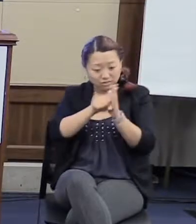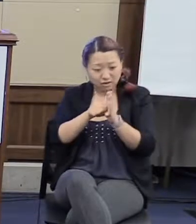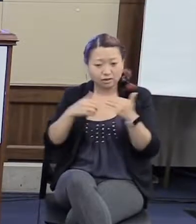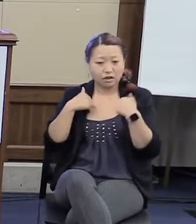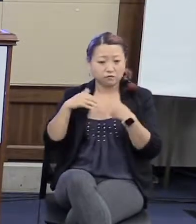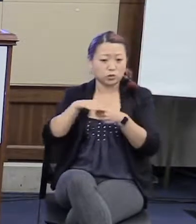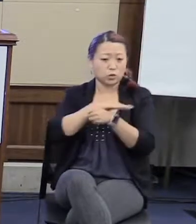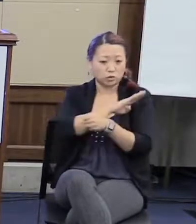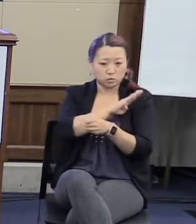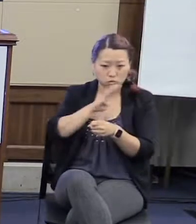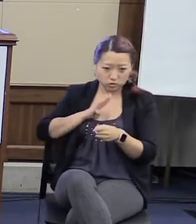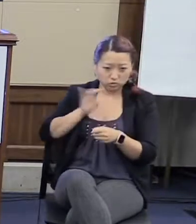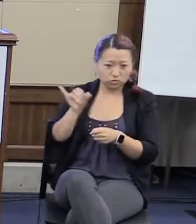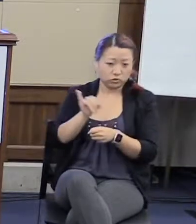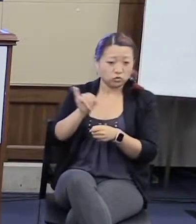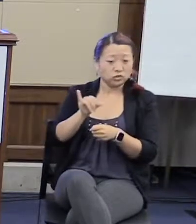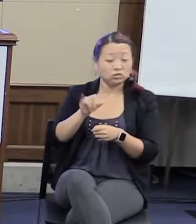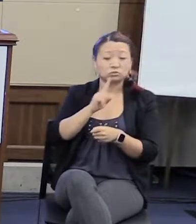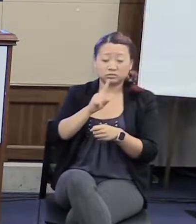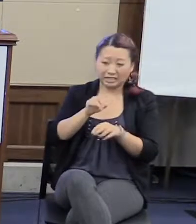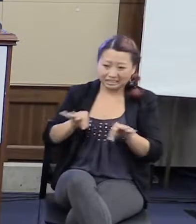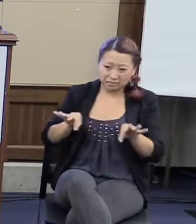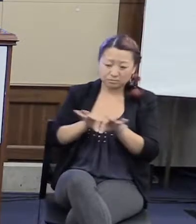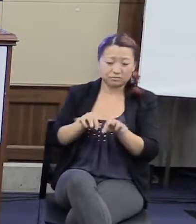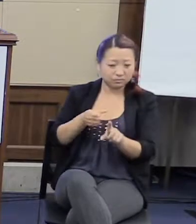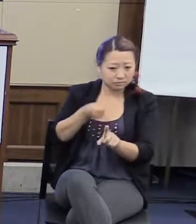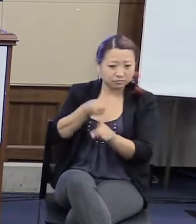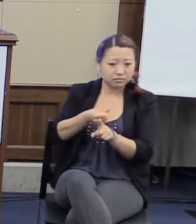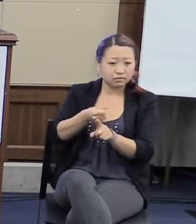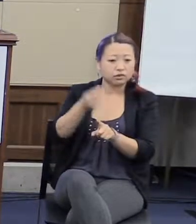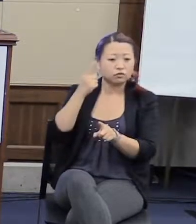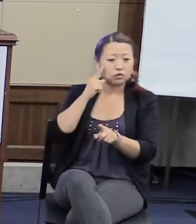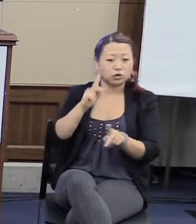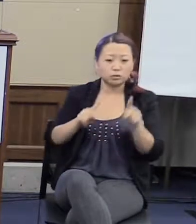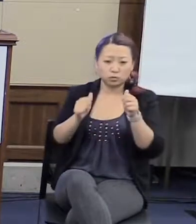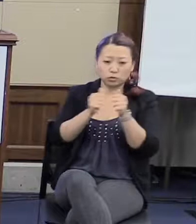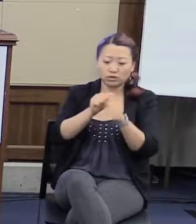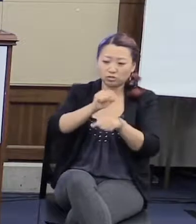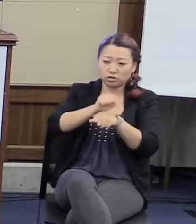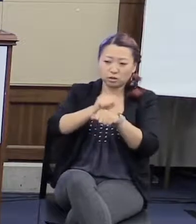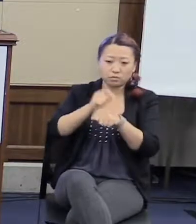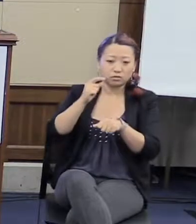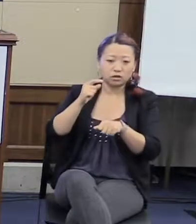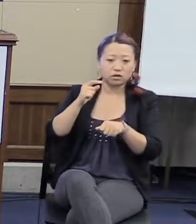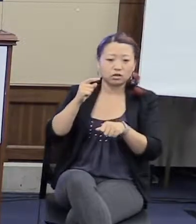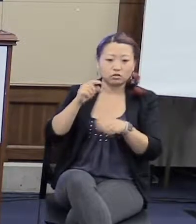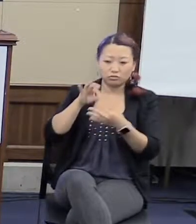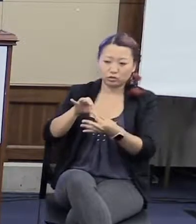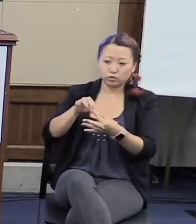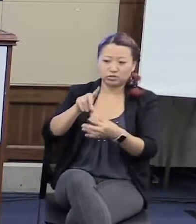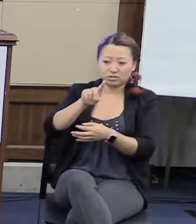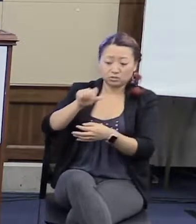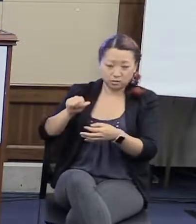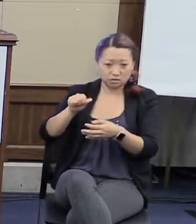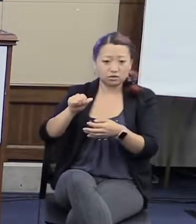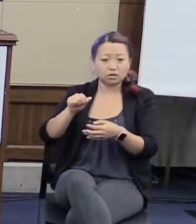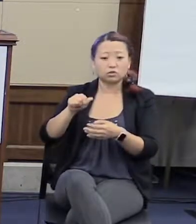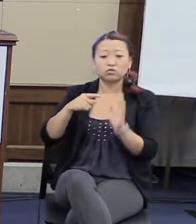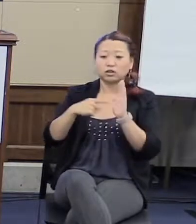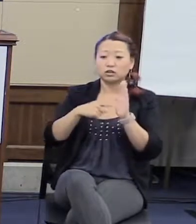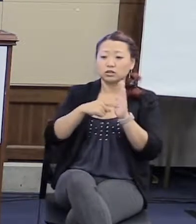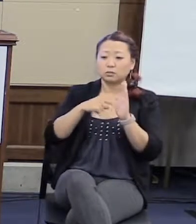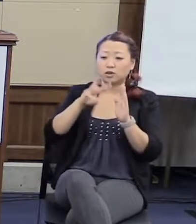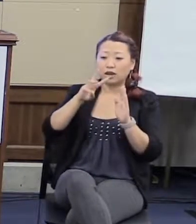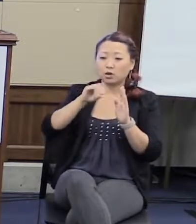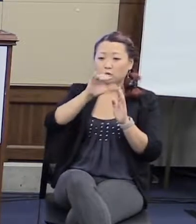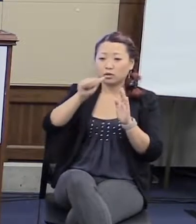make a tremendous difference in terms of jobs for people with disabilities. So, for example, Iowa, not exactly a state you'd think would be really good on